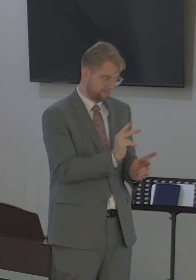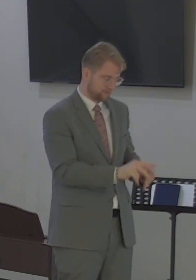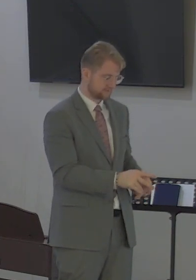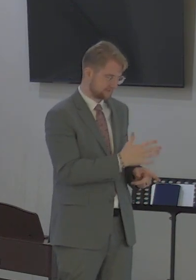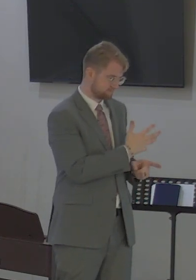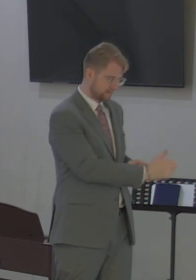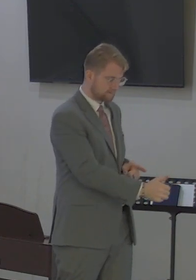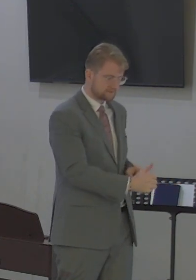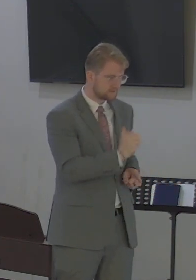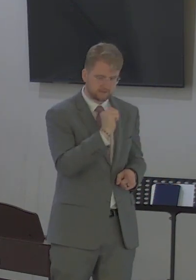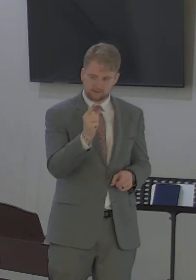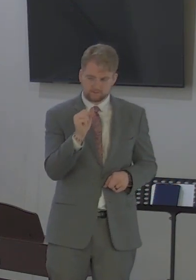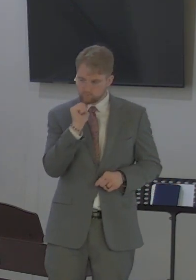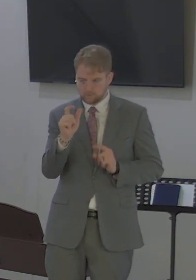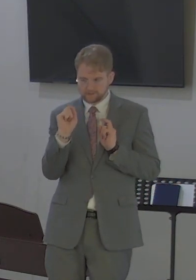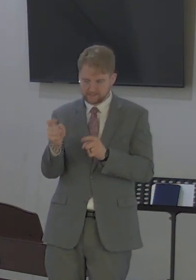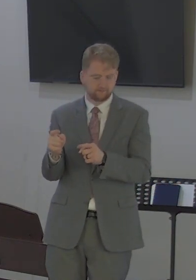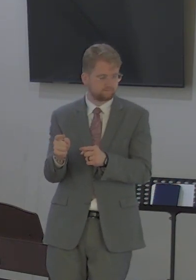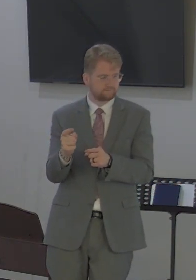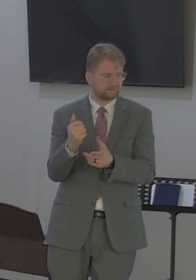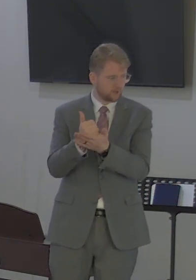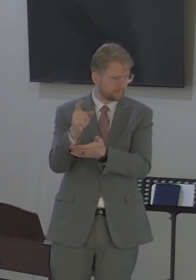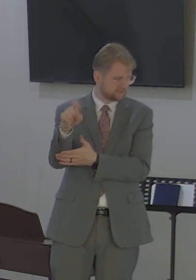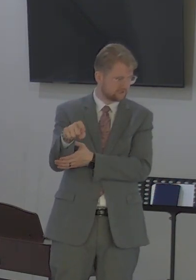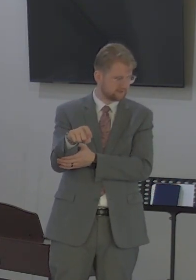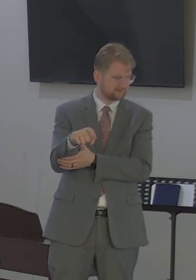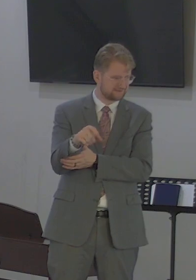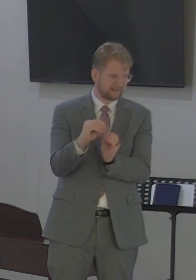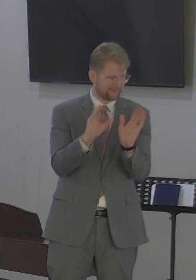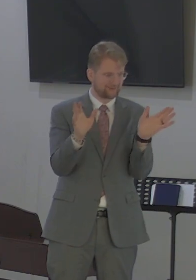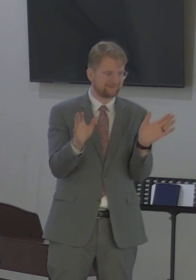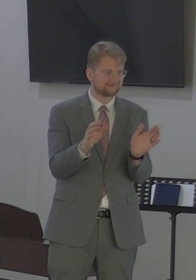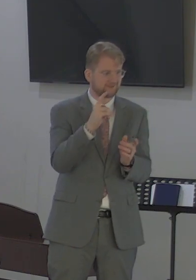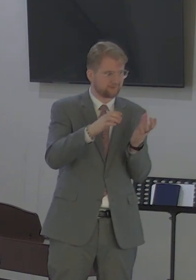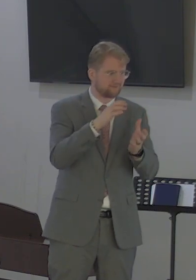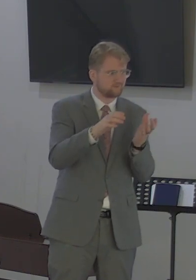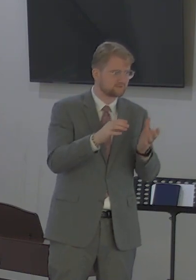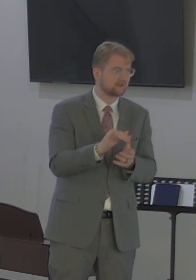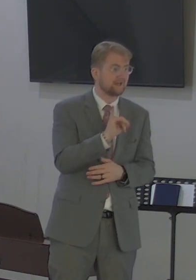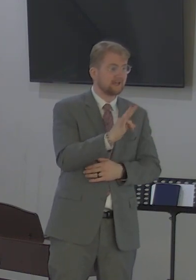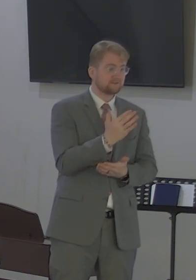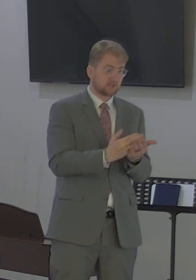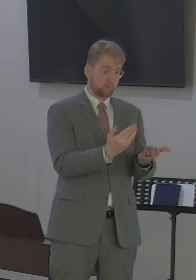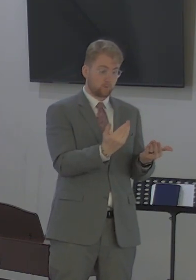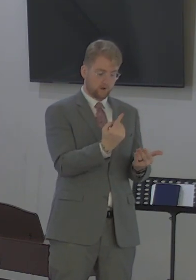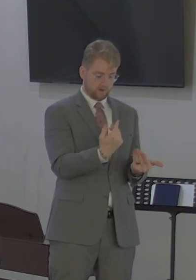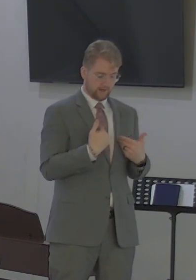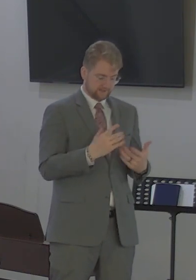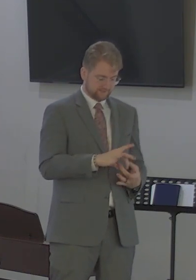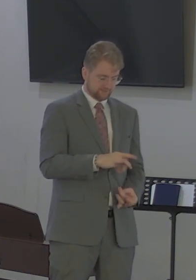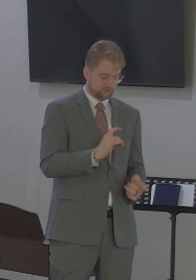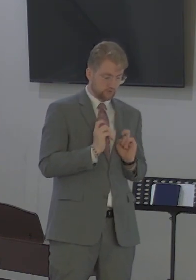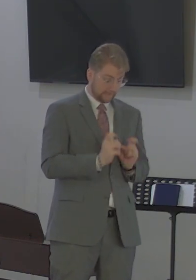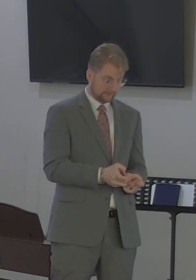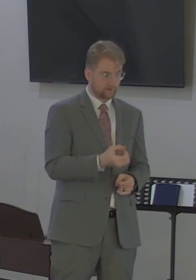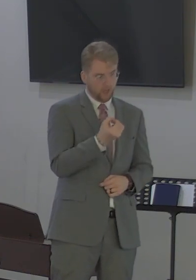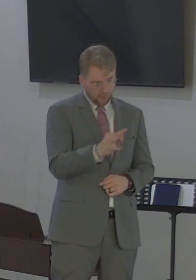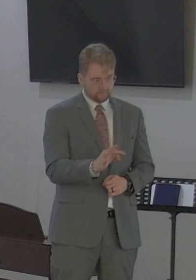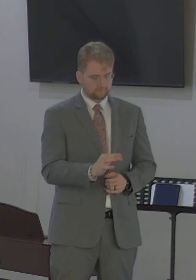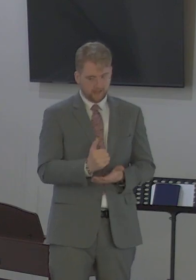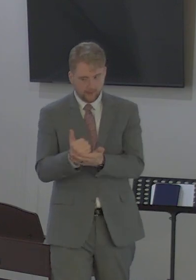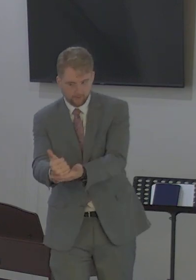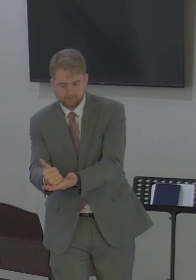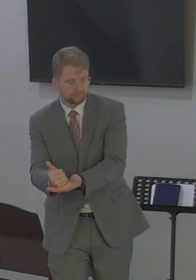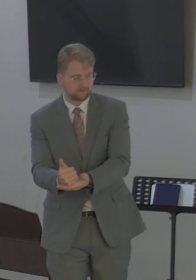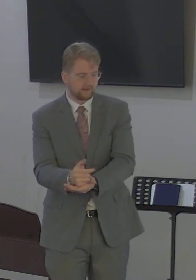absent, they don't provide the help that's needed for this individual. You with me? God doesn't give you liberty to live your life the way you want to. God